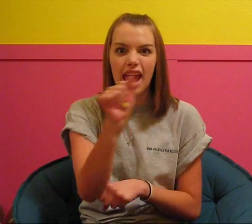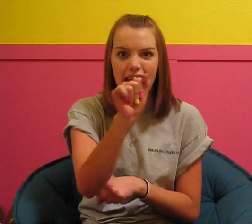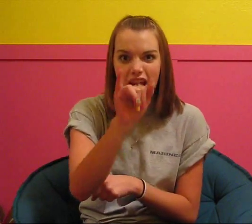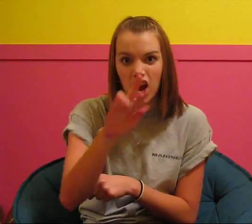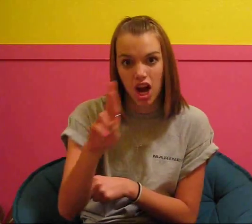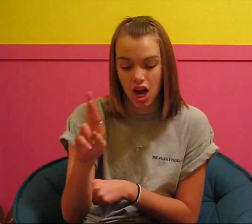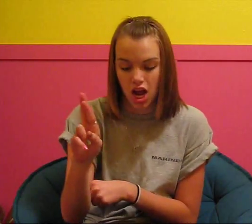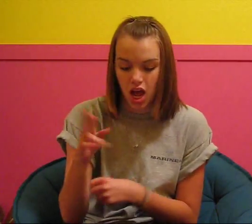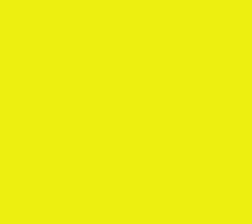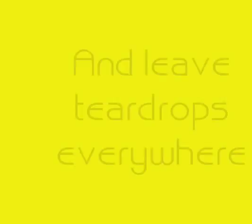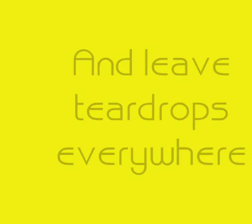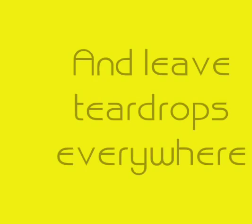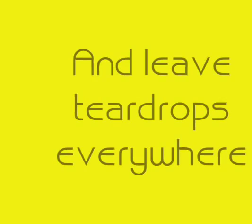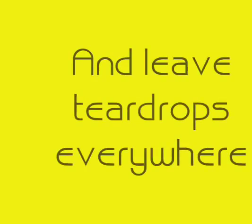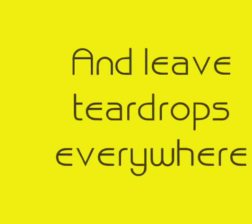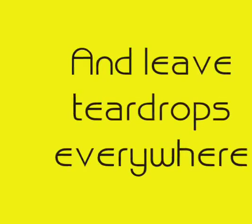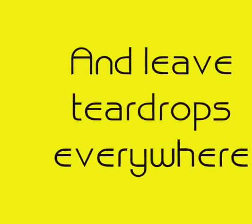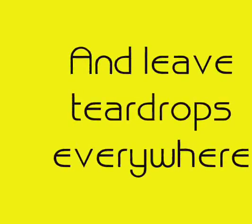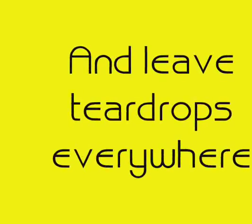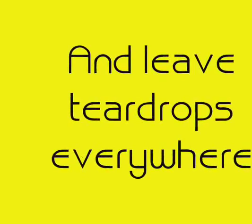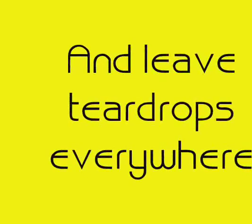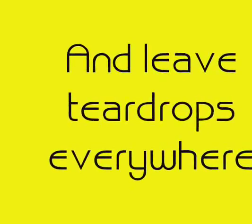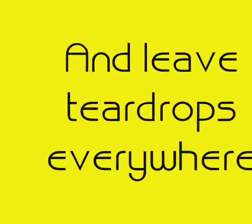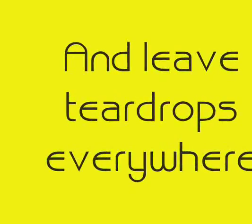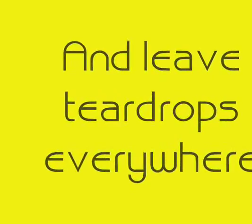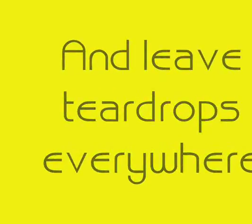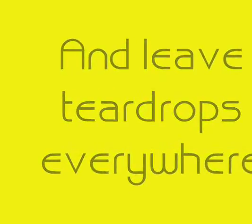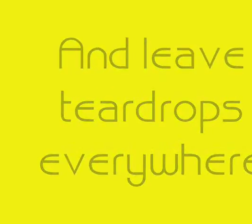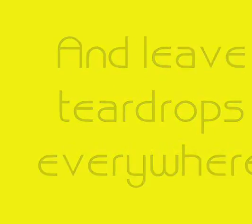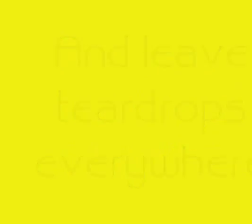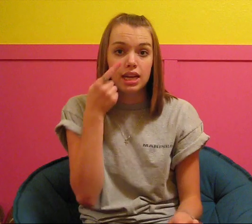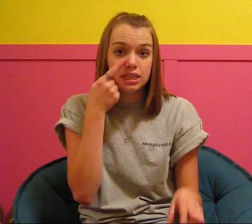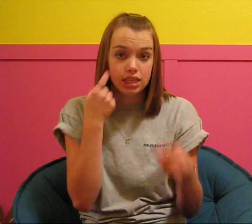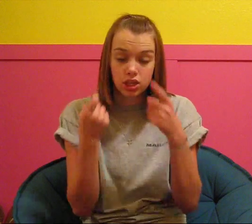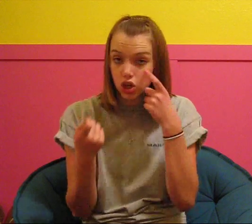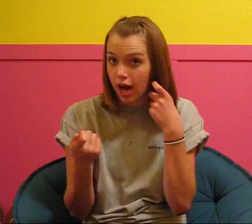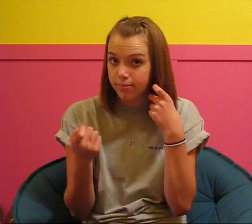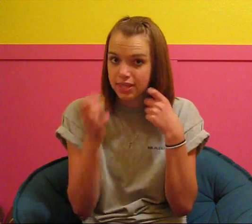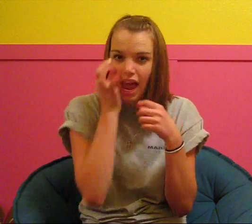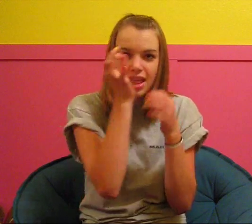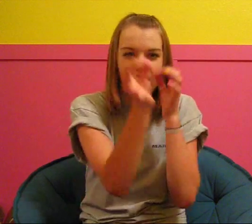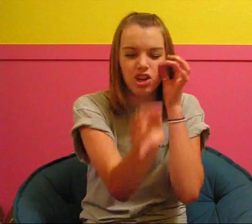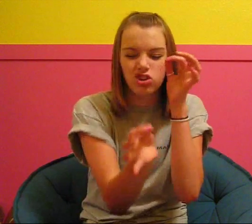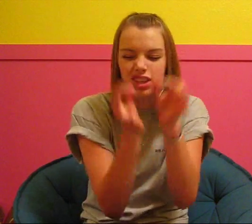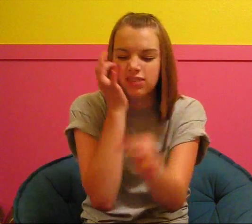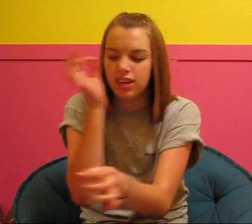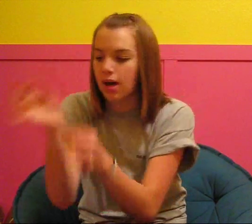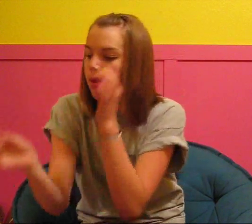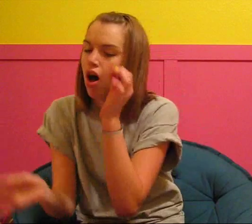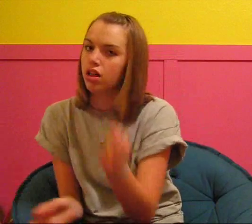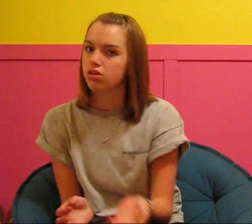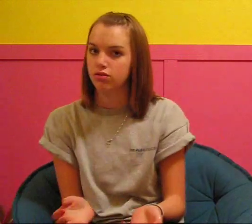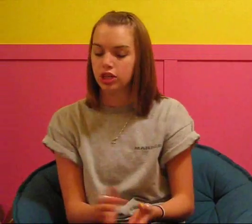air, tear drops, and then you're leaving them all over.